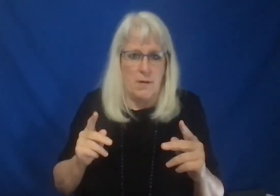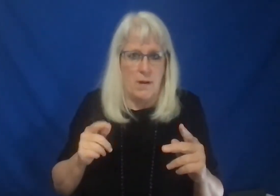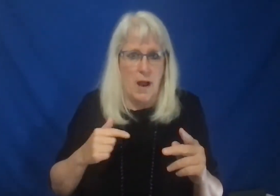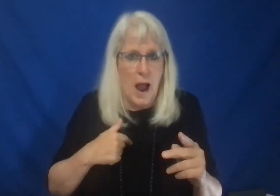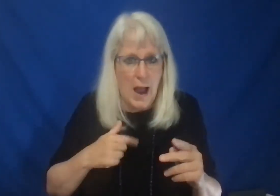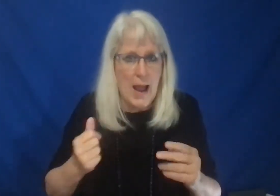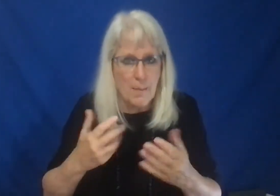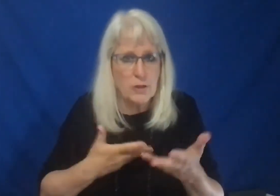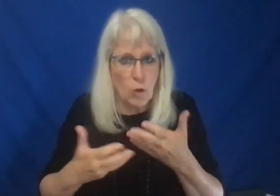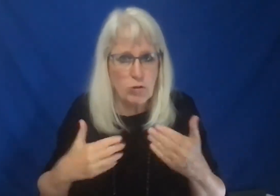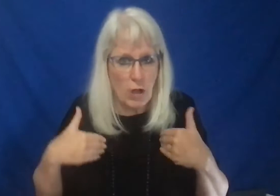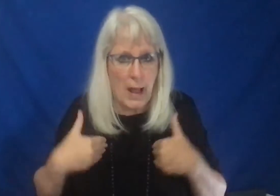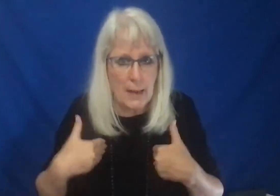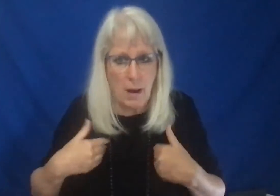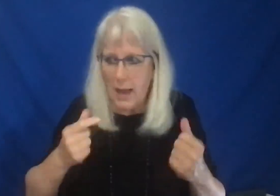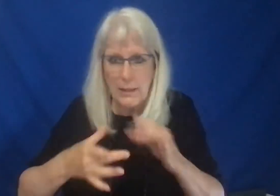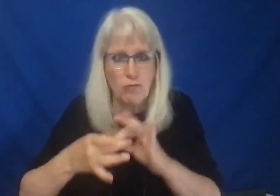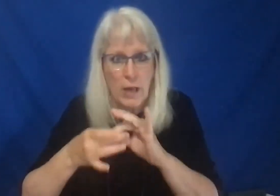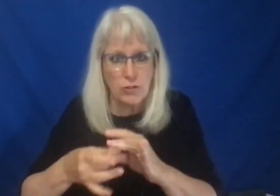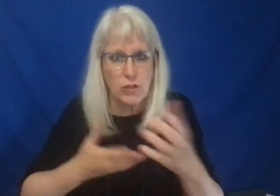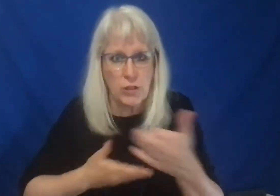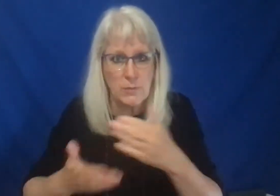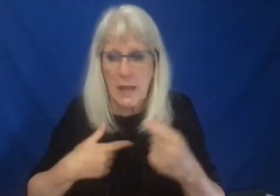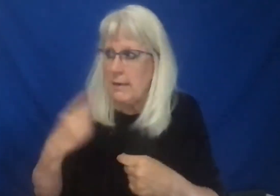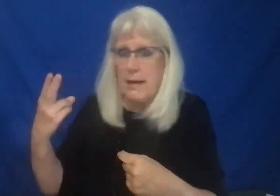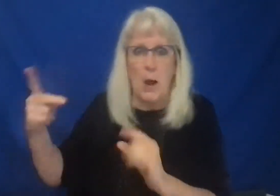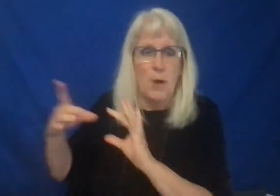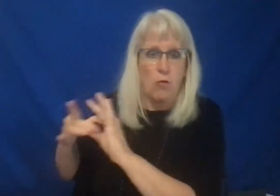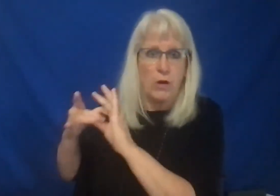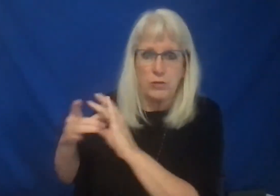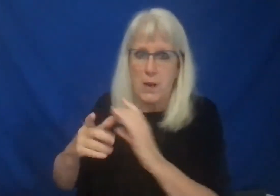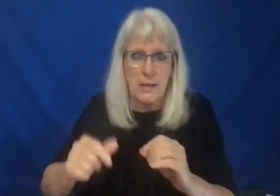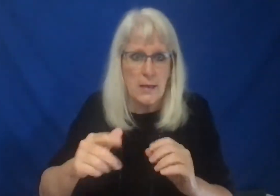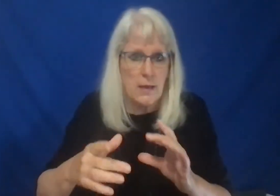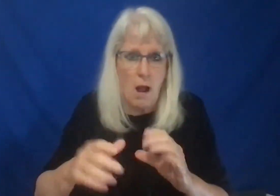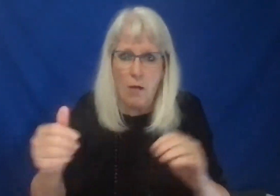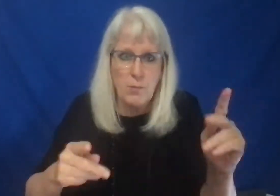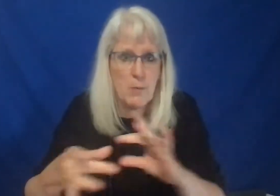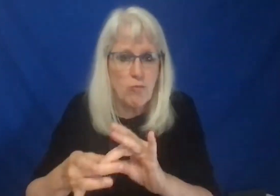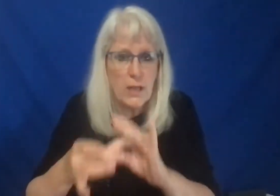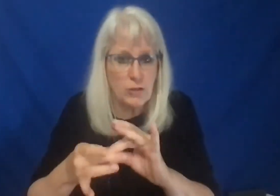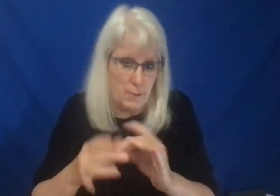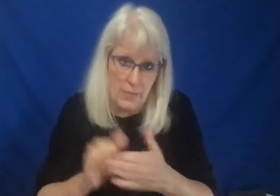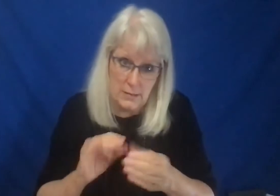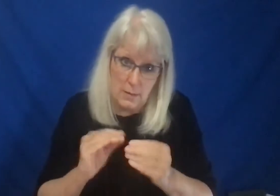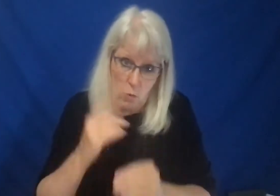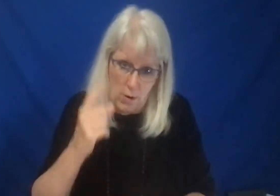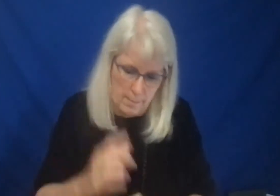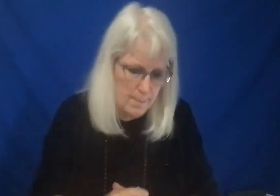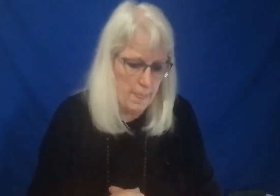creature. I need relationship. I need my higher power. So that's number 1. I need the God